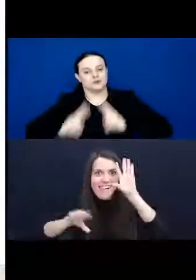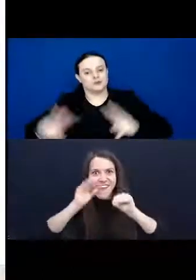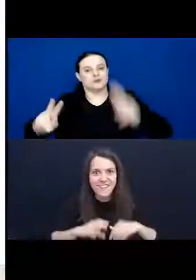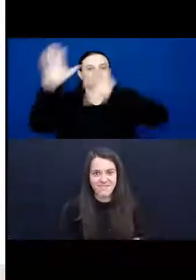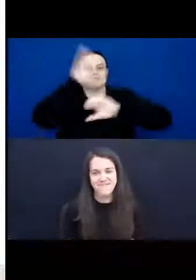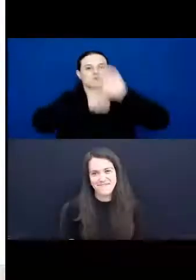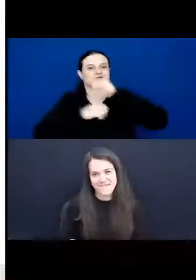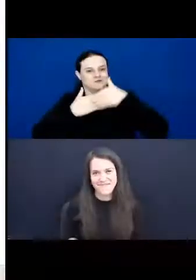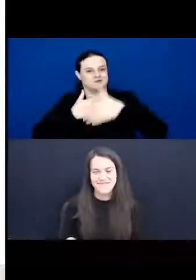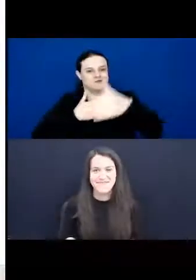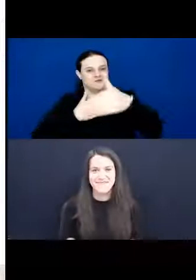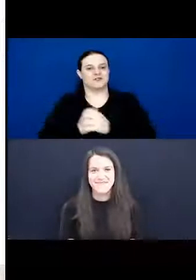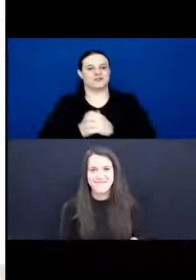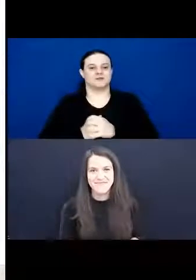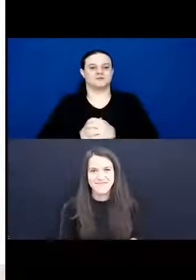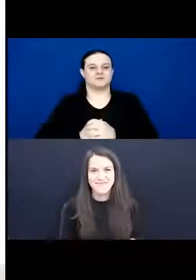language.